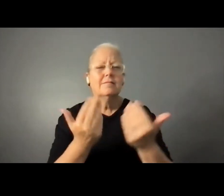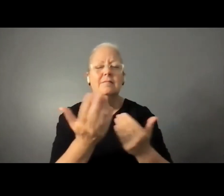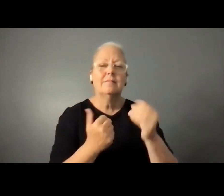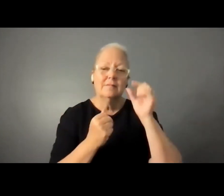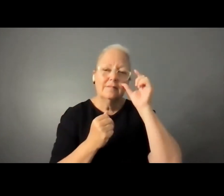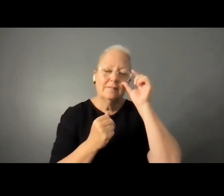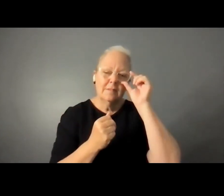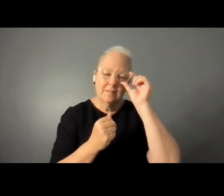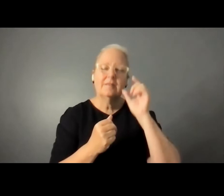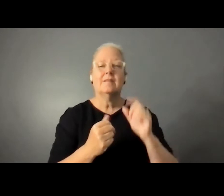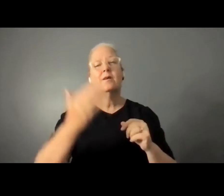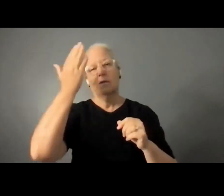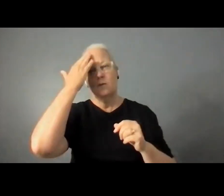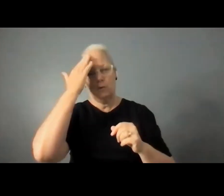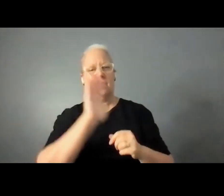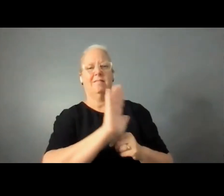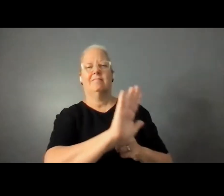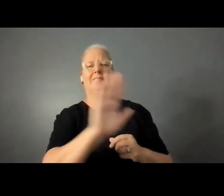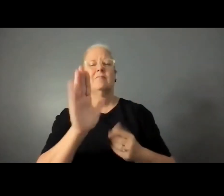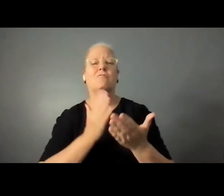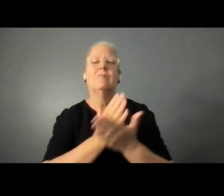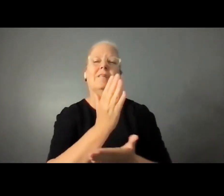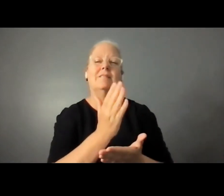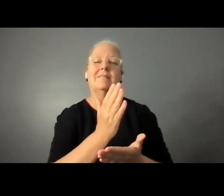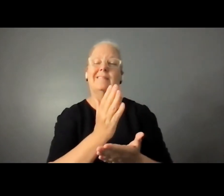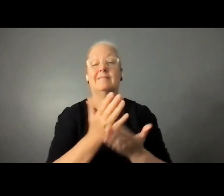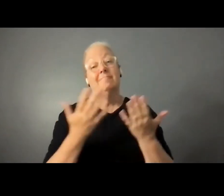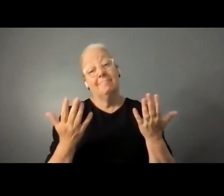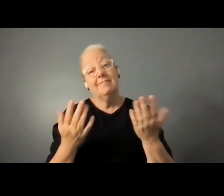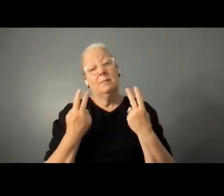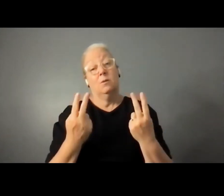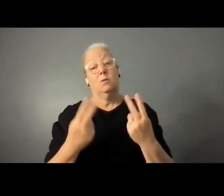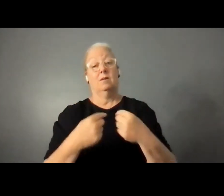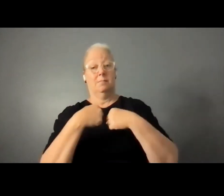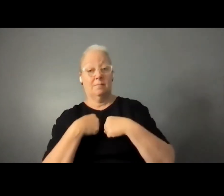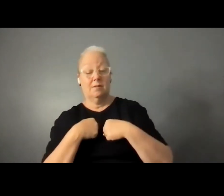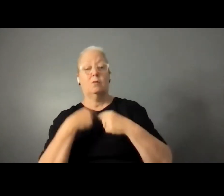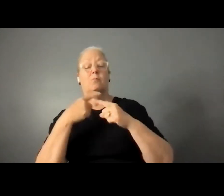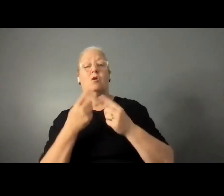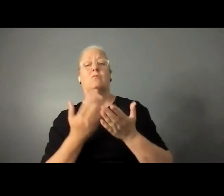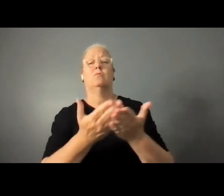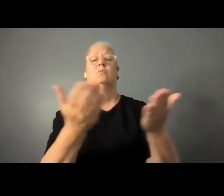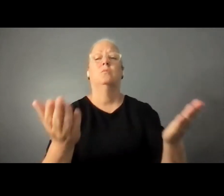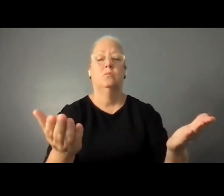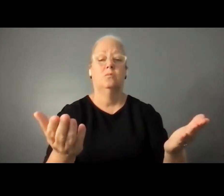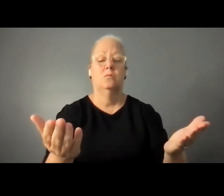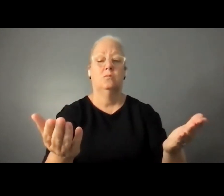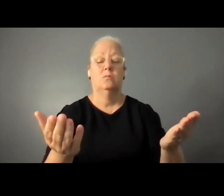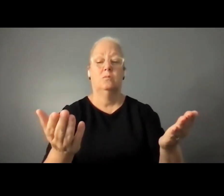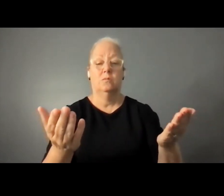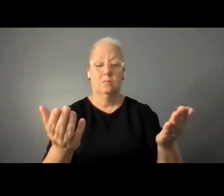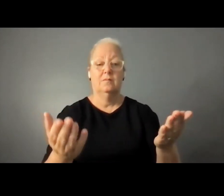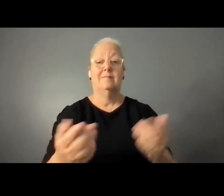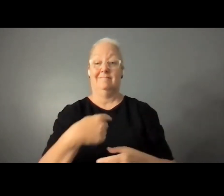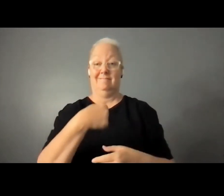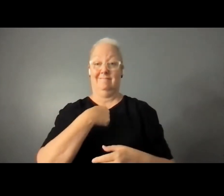of their rights, which is really important for me and for everyone, especially now when I'm someone who